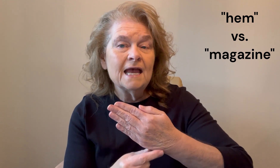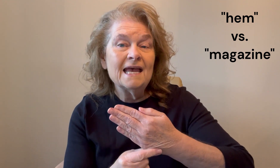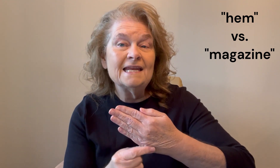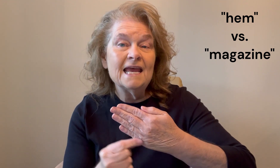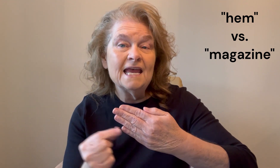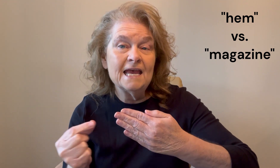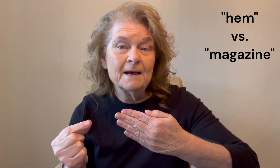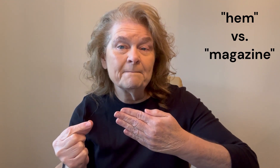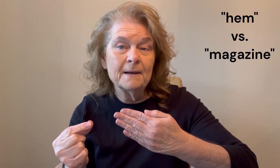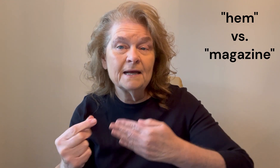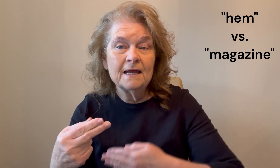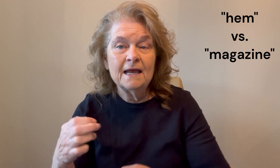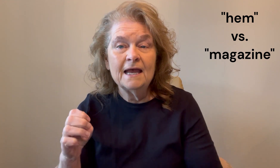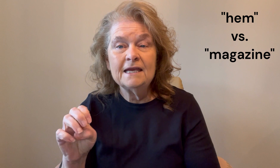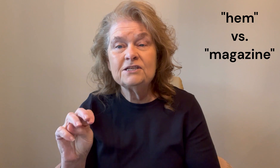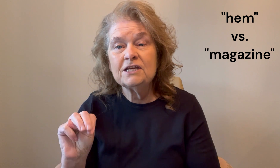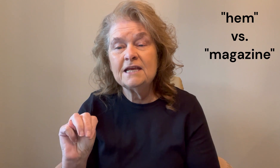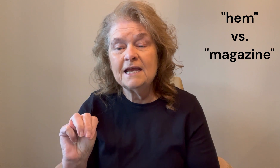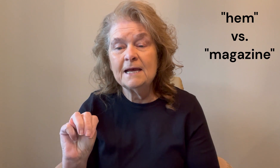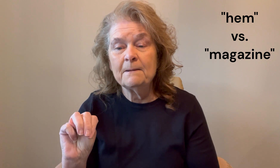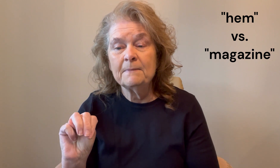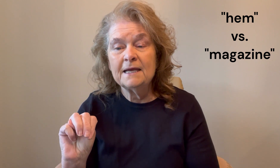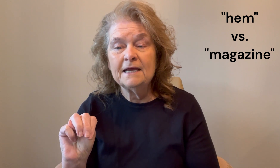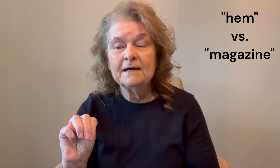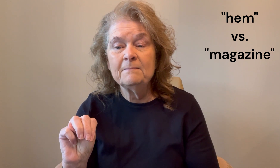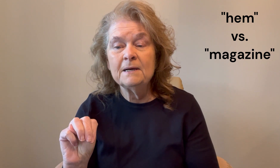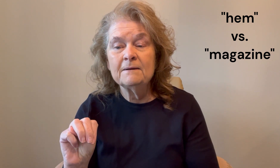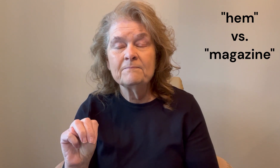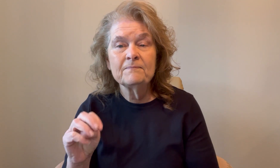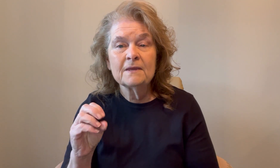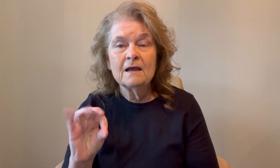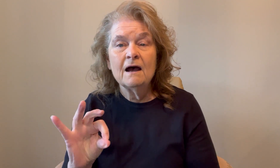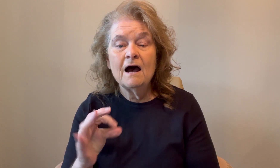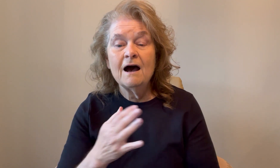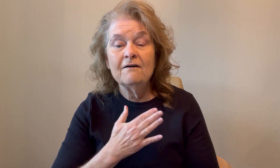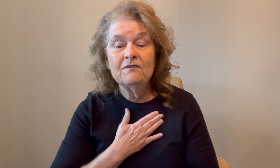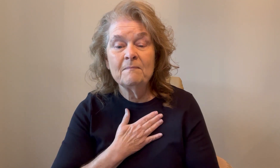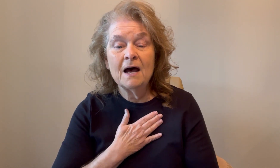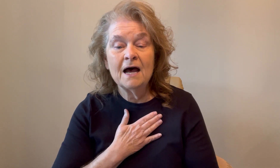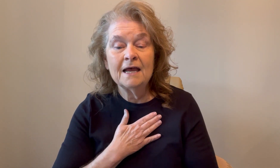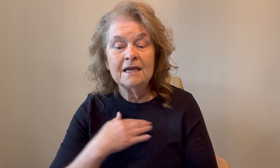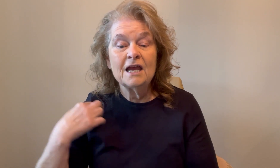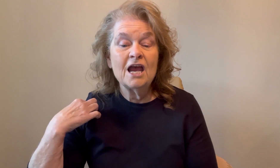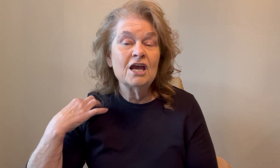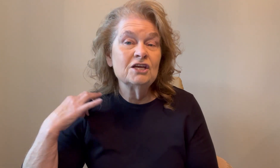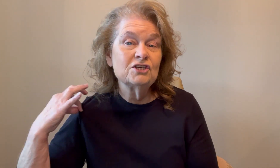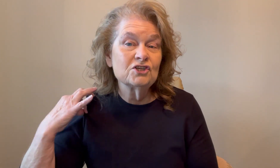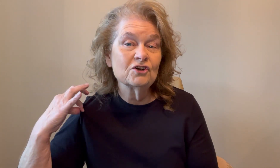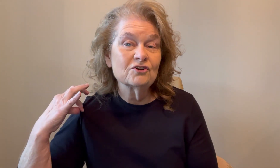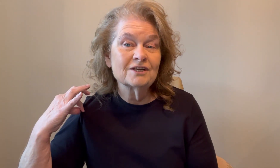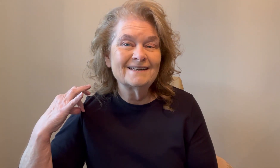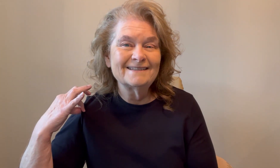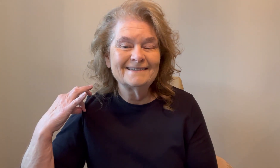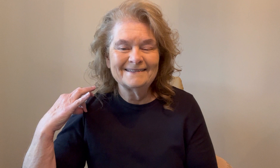and hem. H-E-M. Hem of my shirt.